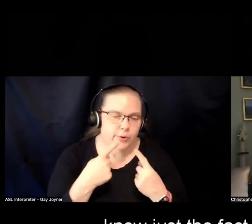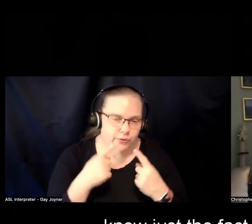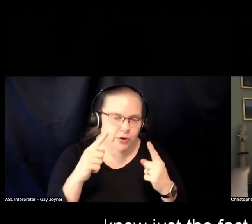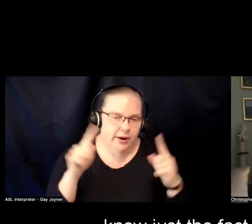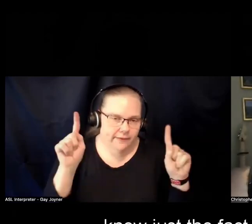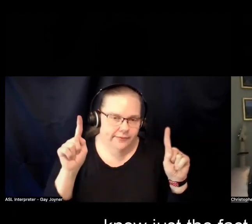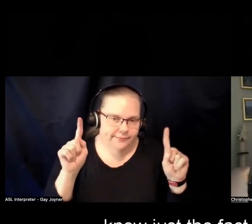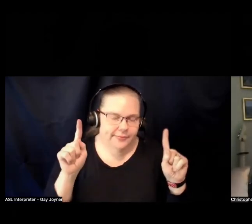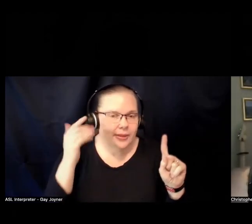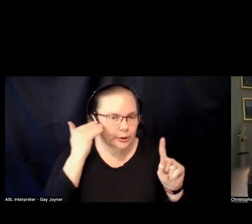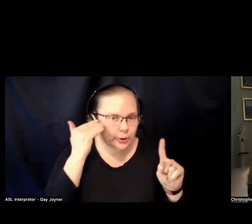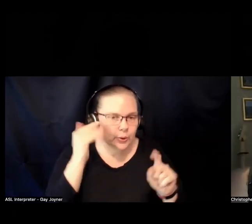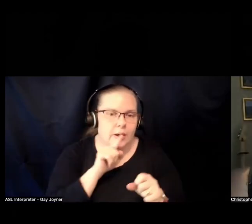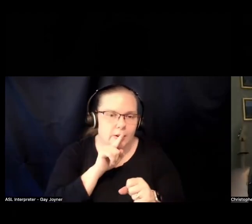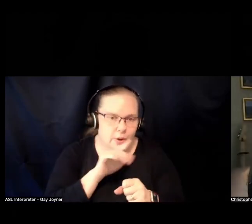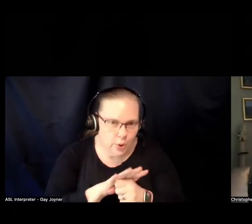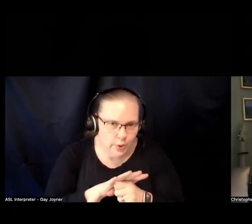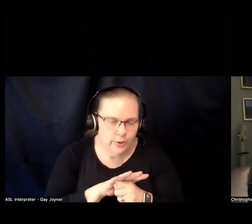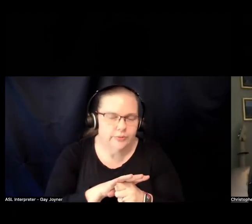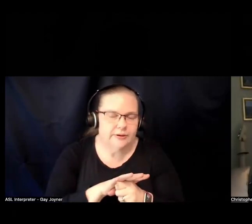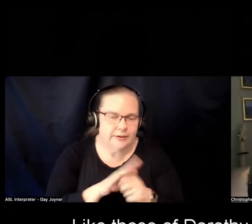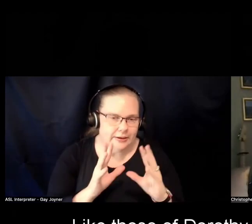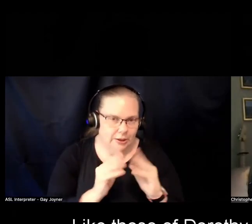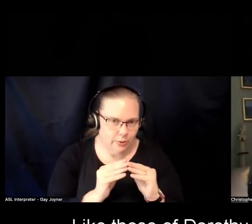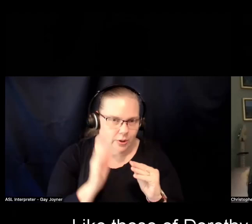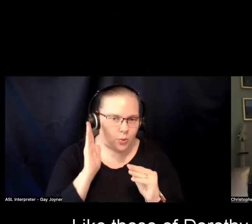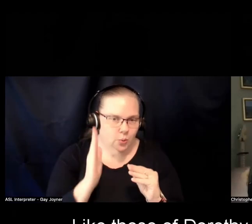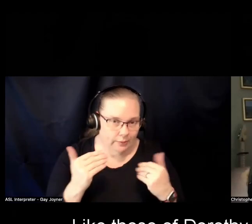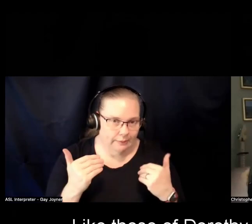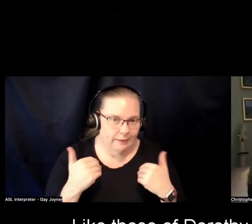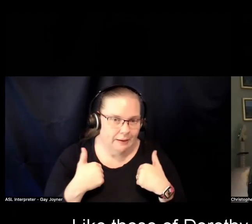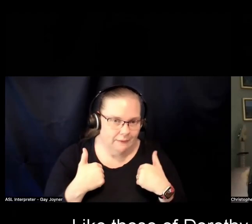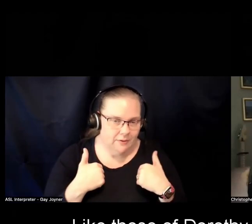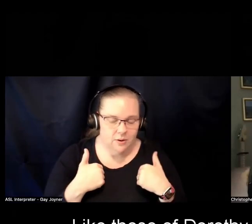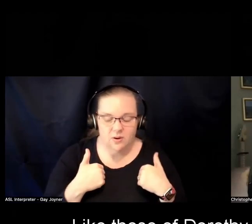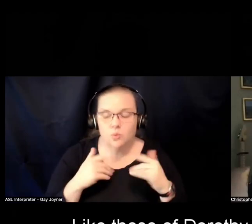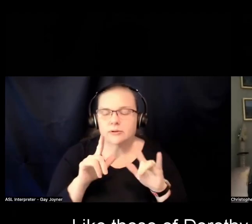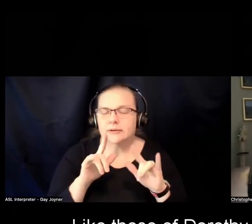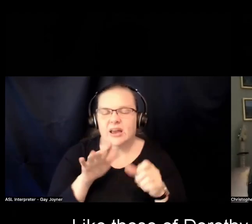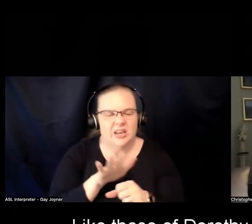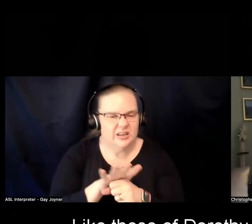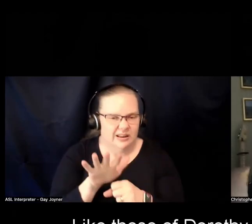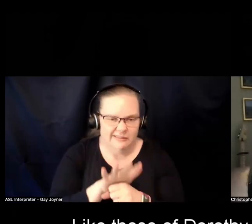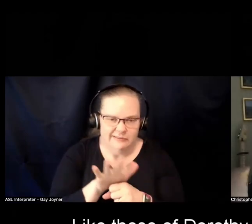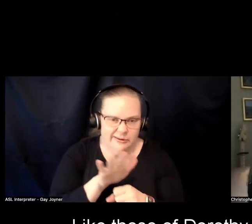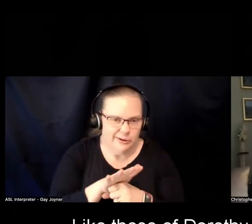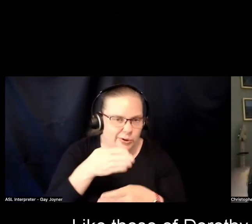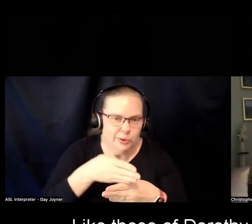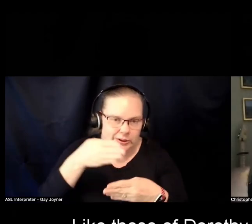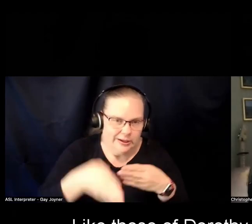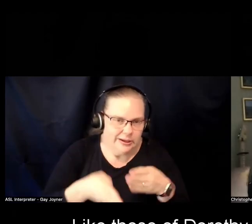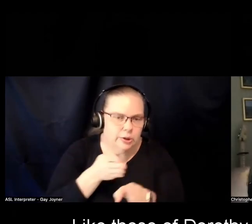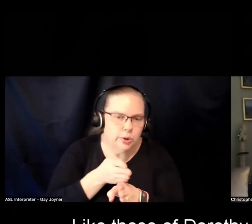was going to be held was enough to end careers like those of Dorothy Kenyon, Marcia Harris, and